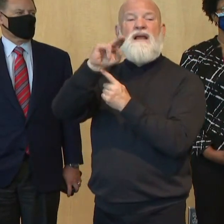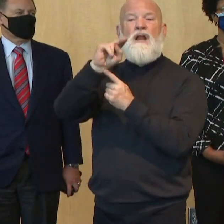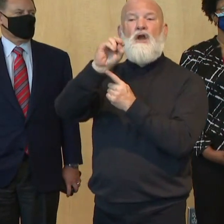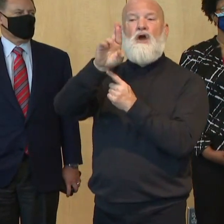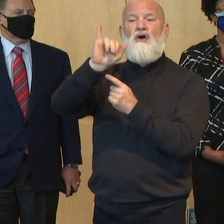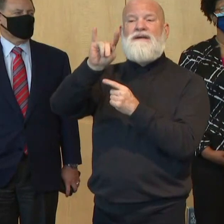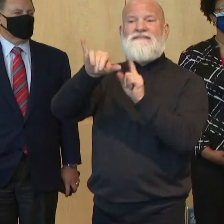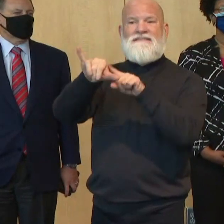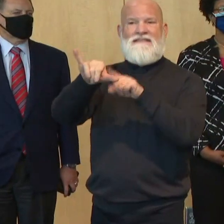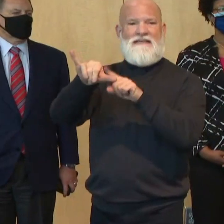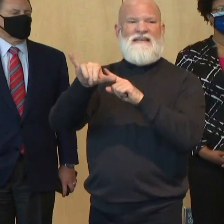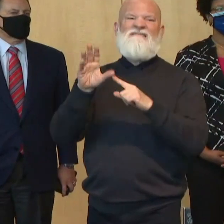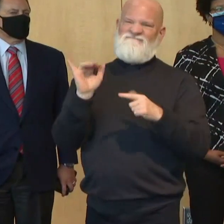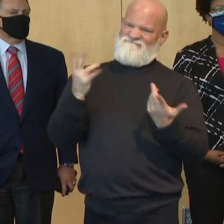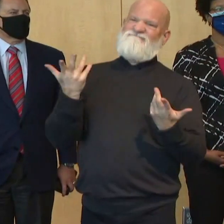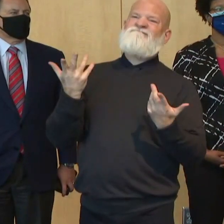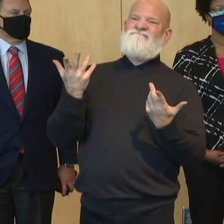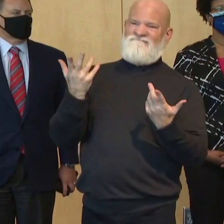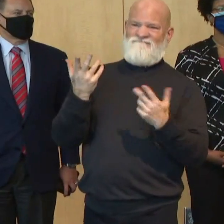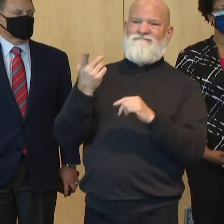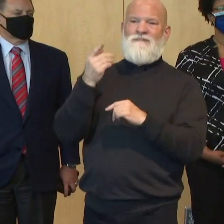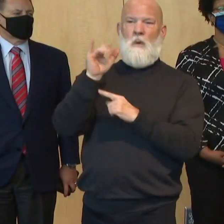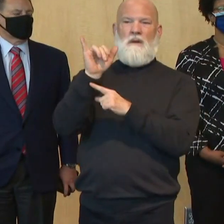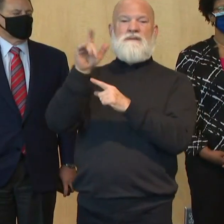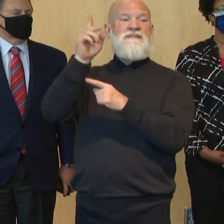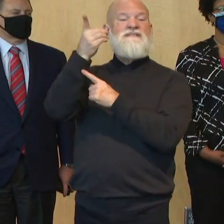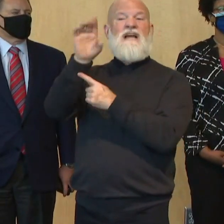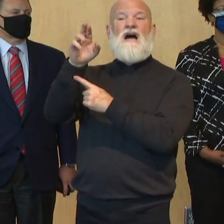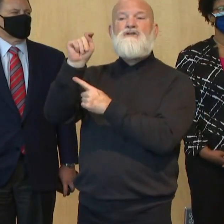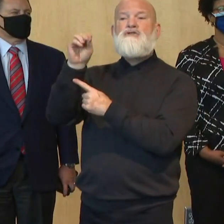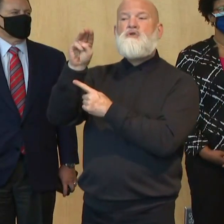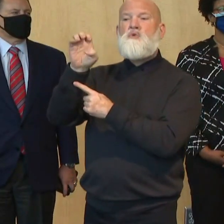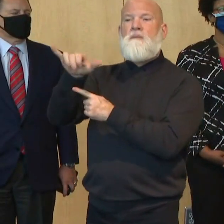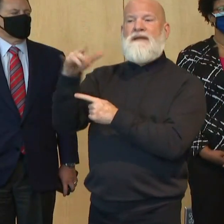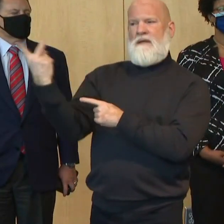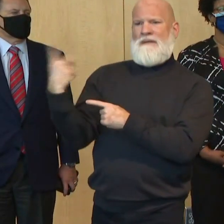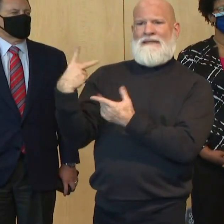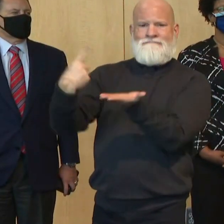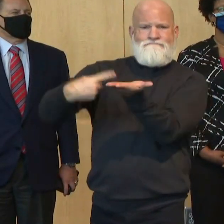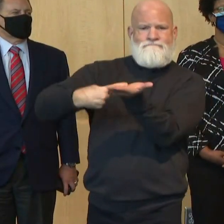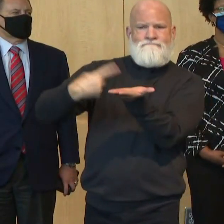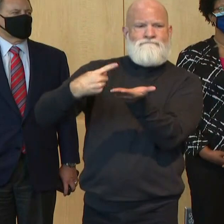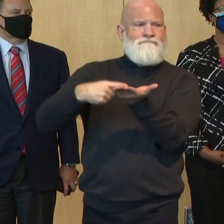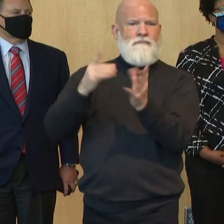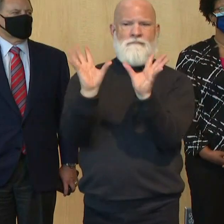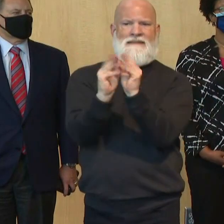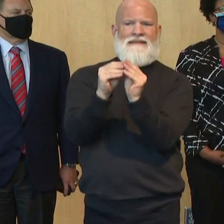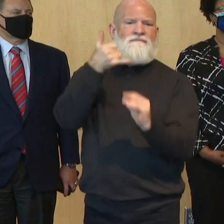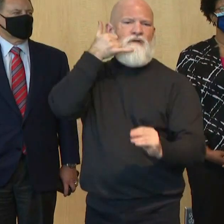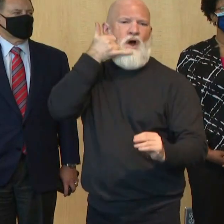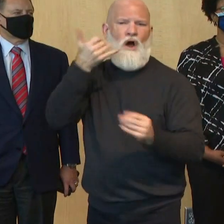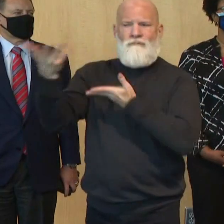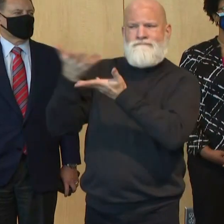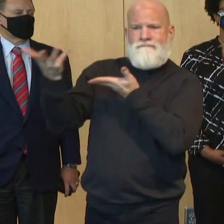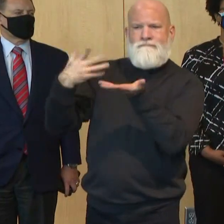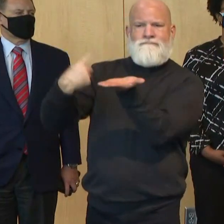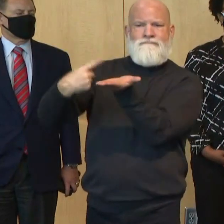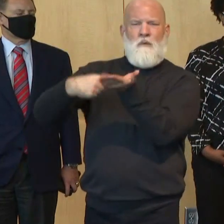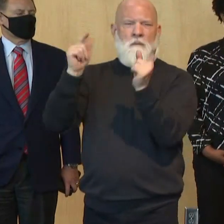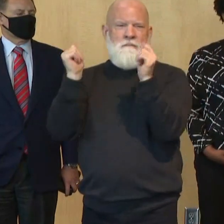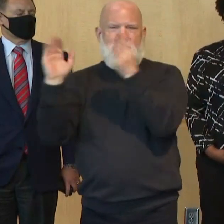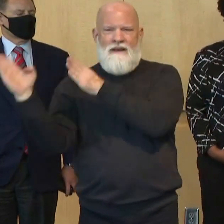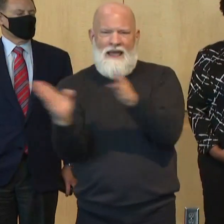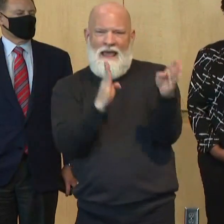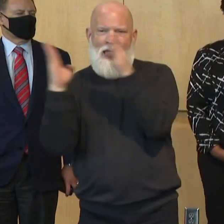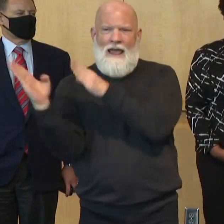Dr. Toomey and I actually spoke on our call this morning about that, part of their plan that they're still working on. We were in Gainesville yesterday working